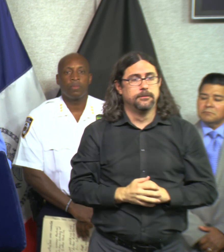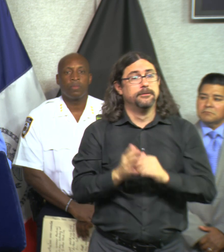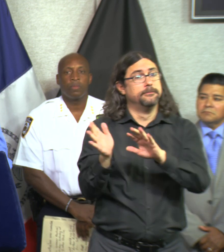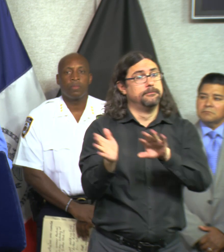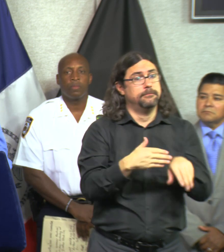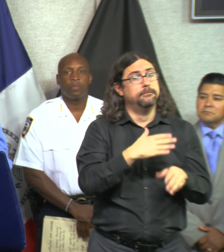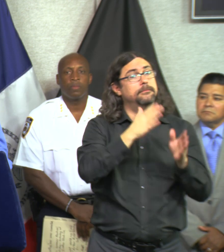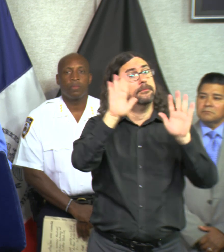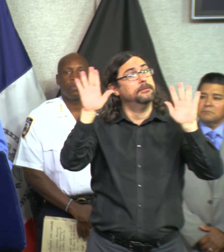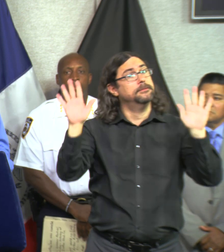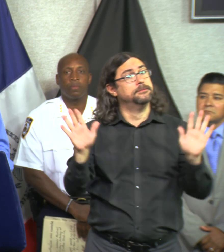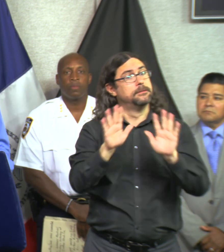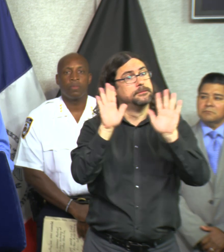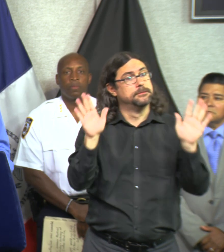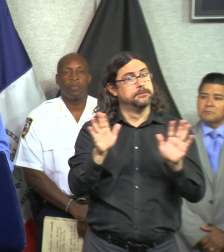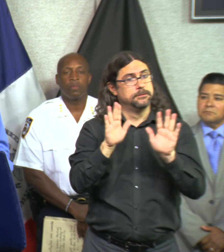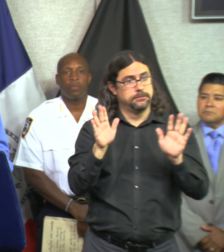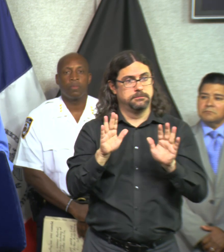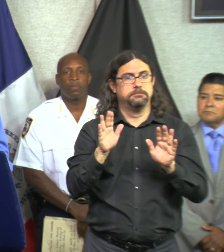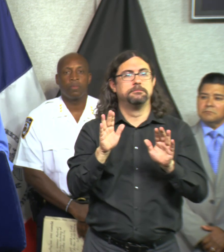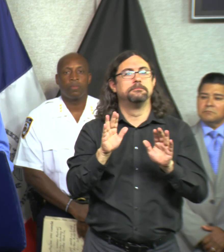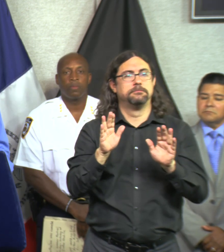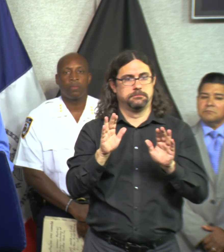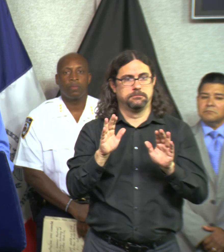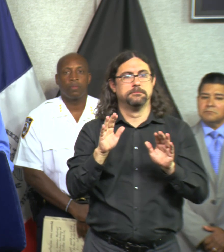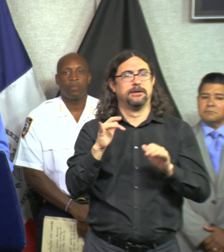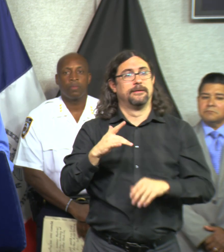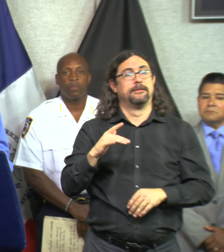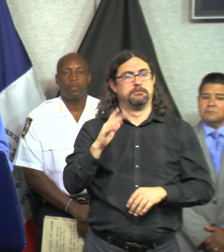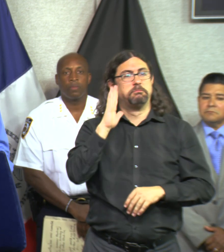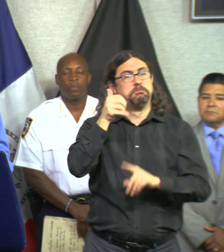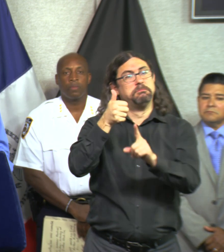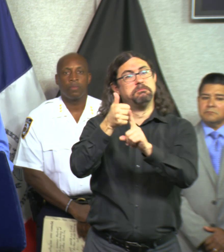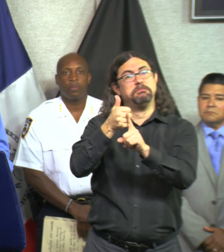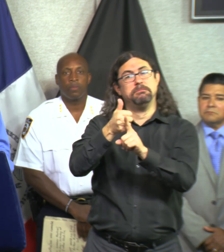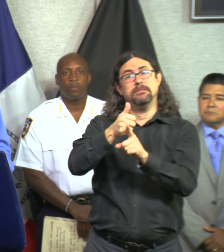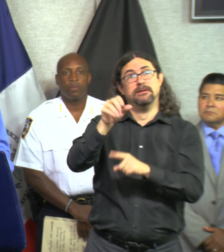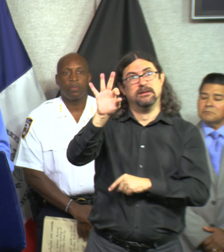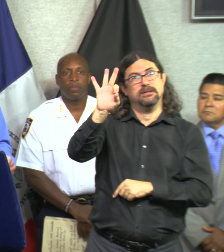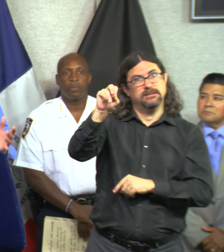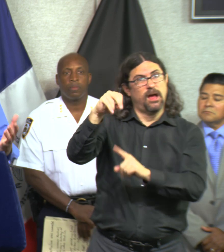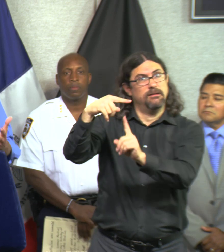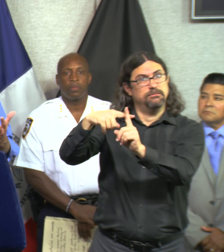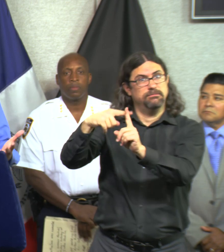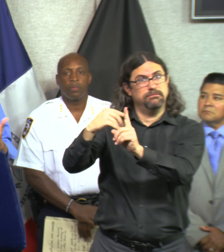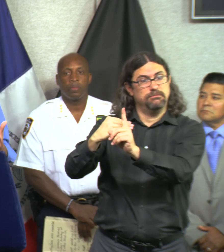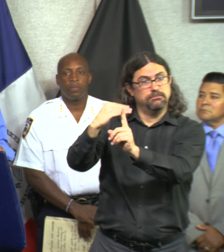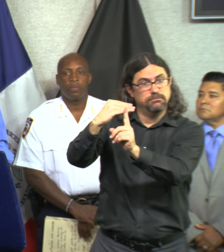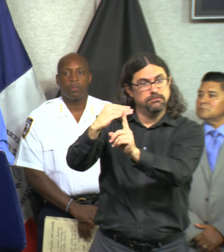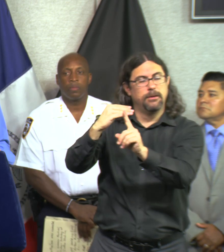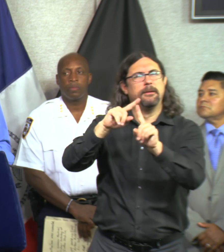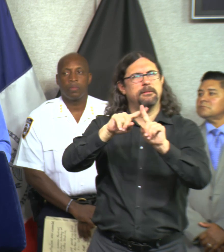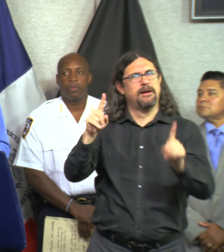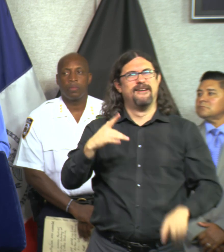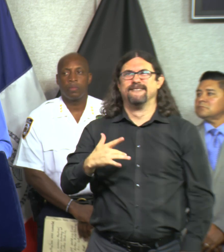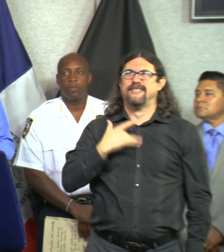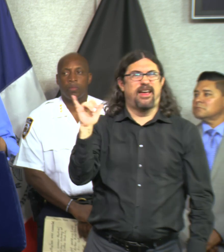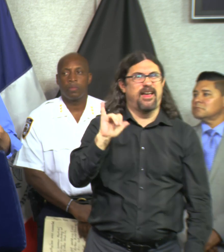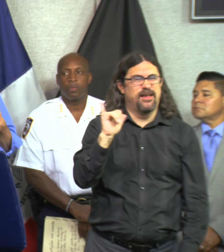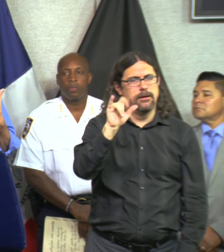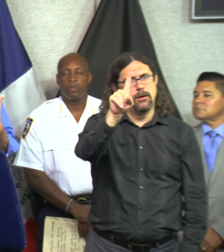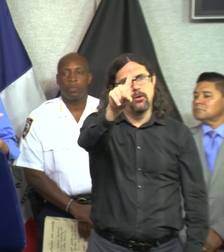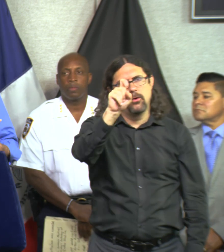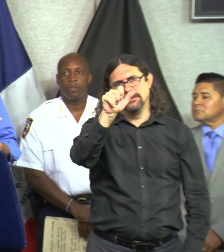heat index of 110 degrees up to 5 p.m. As some of you are probably learning about heat index, that's